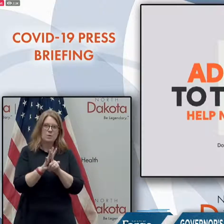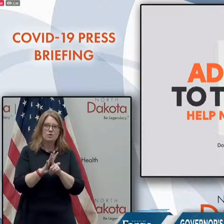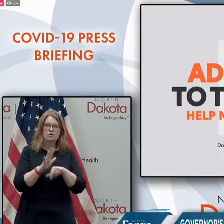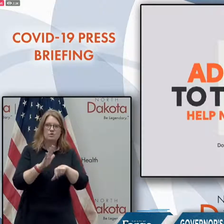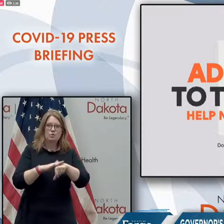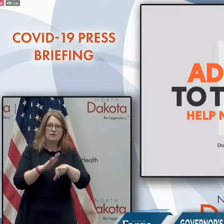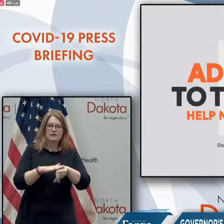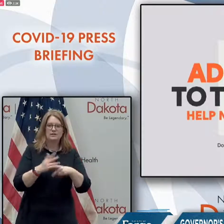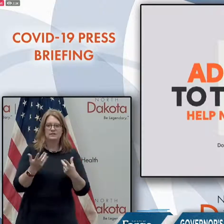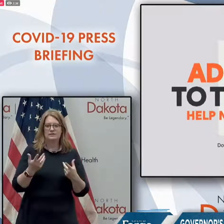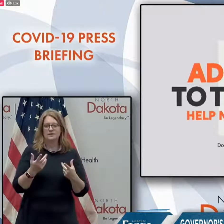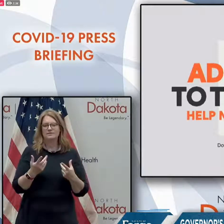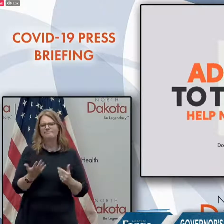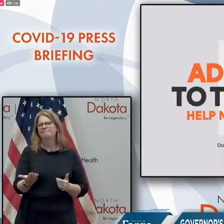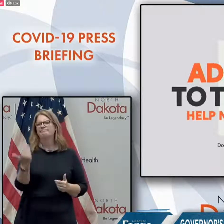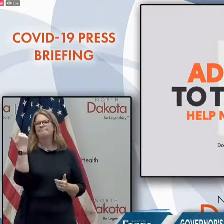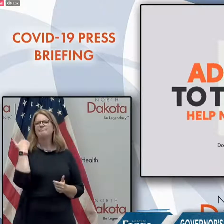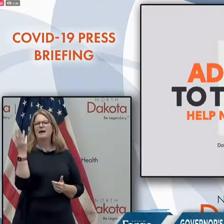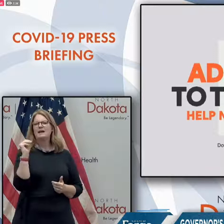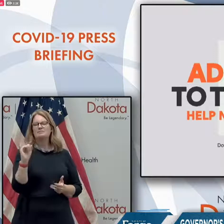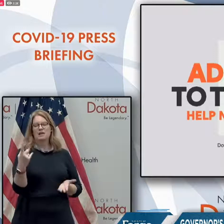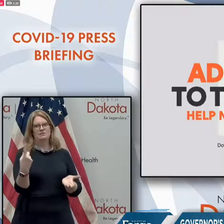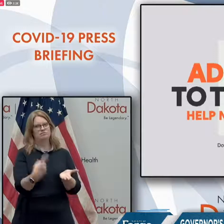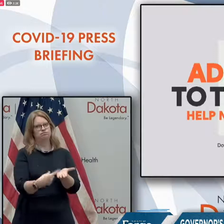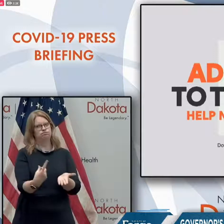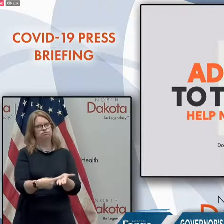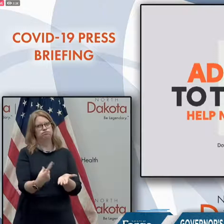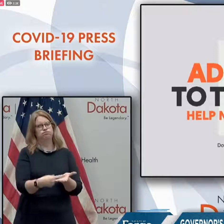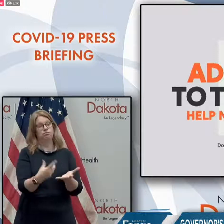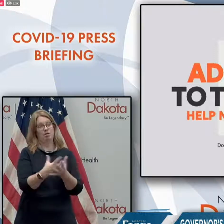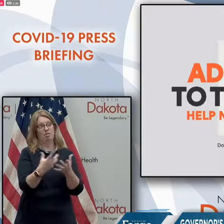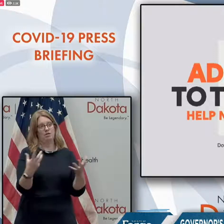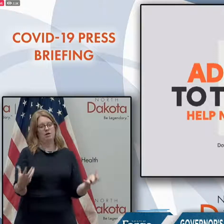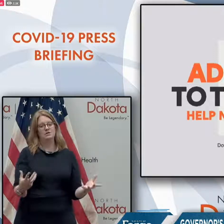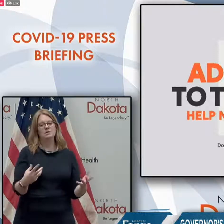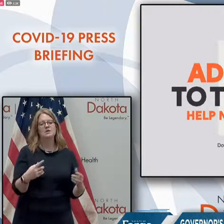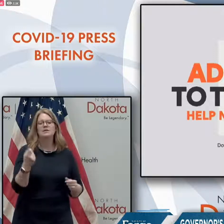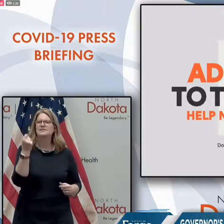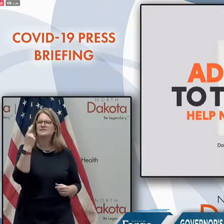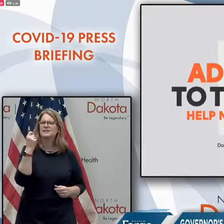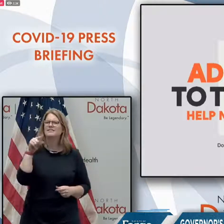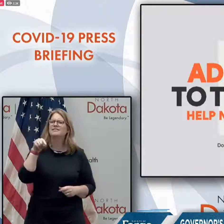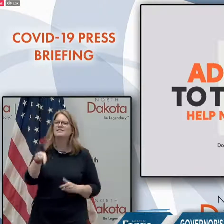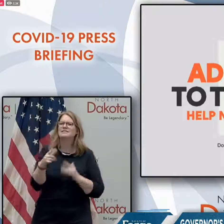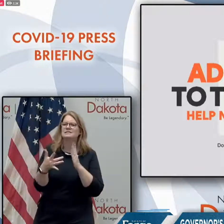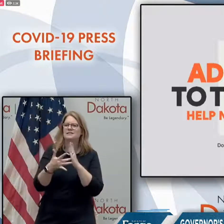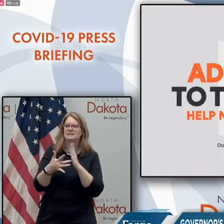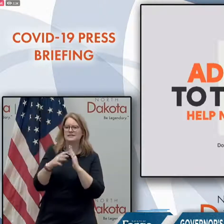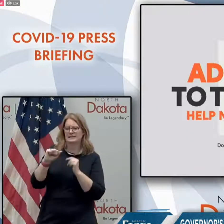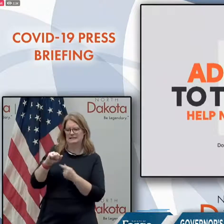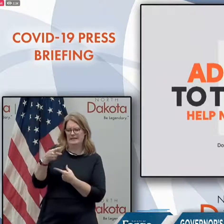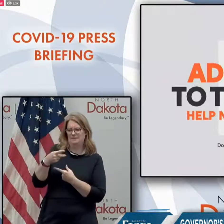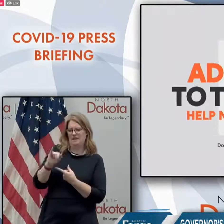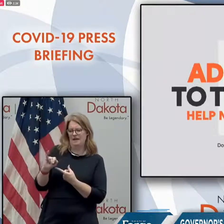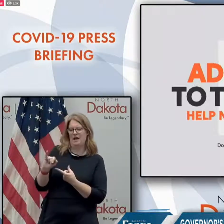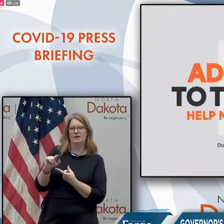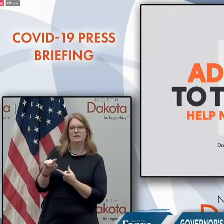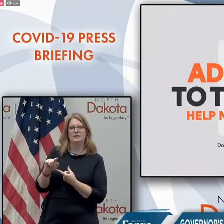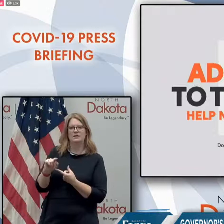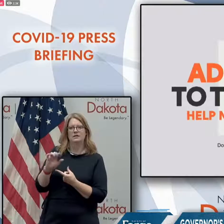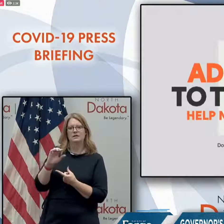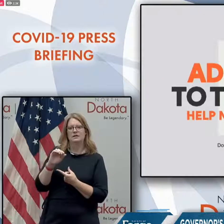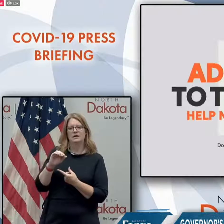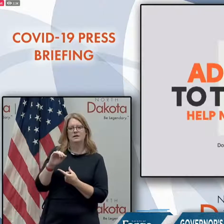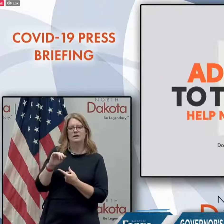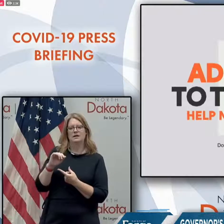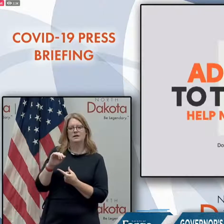of press about that back in May. And again, this technology and this API as